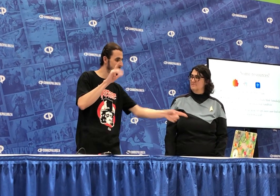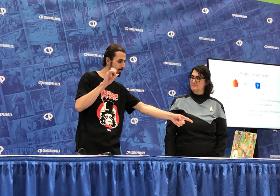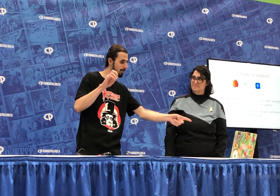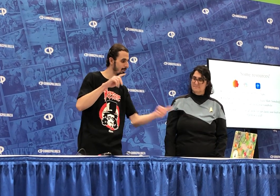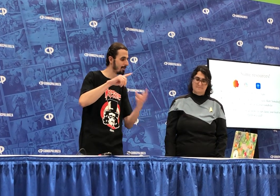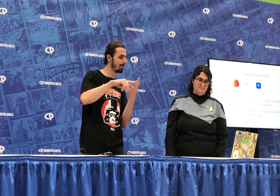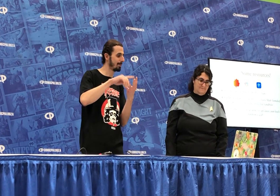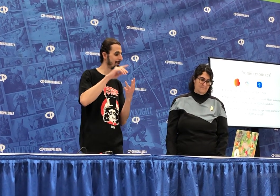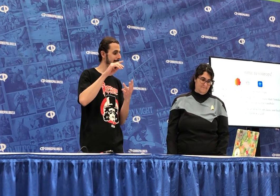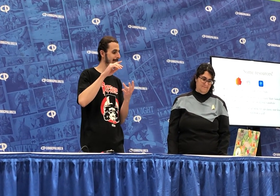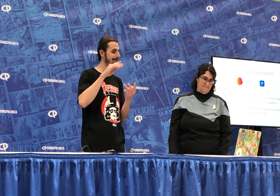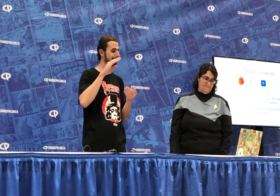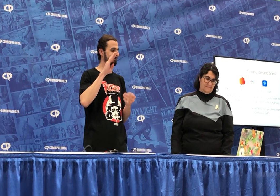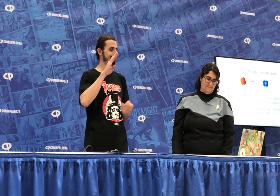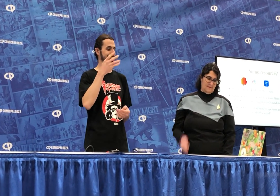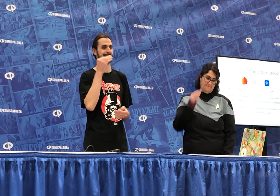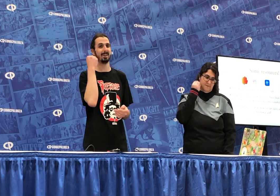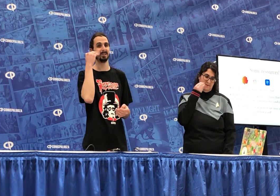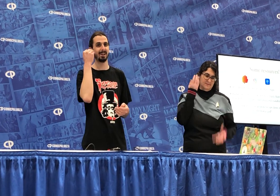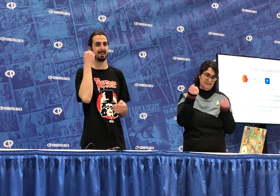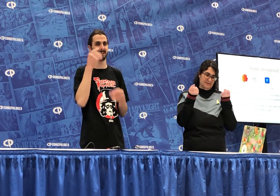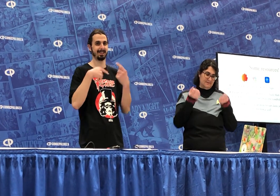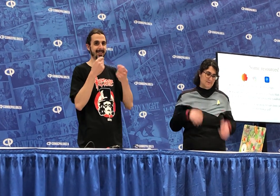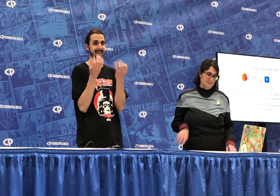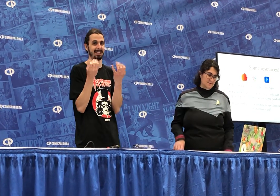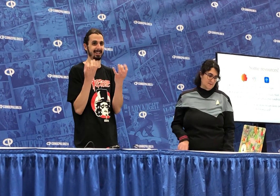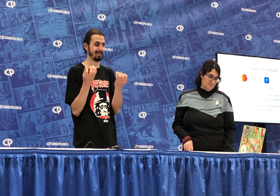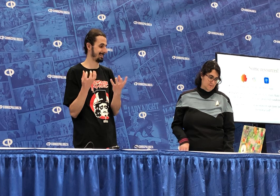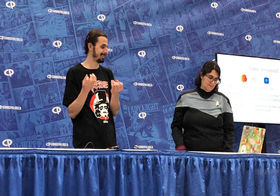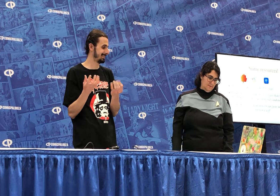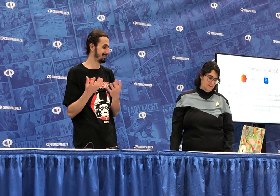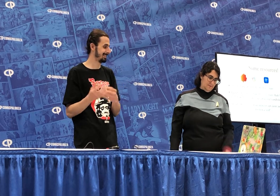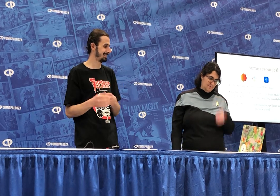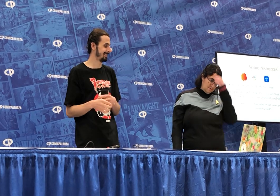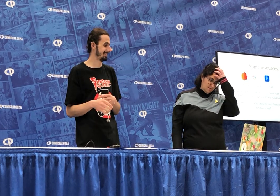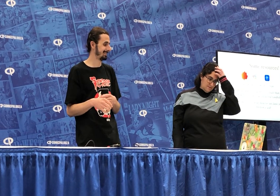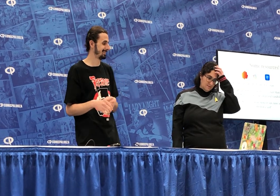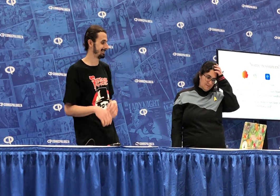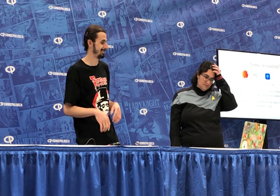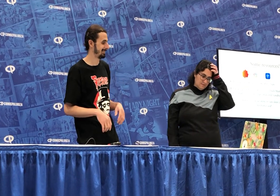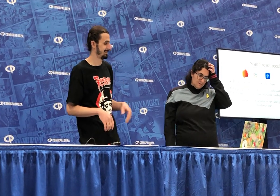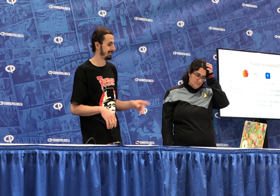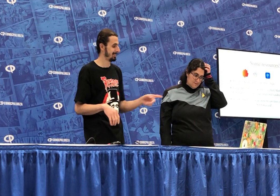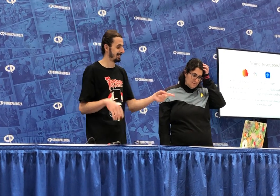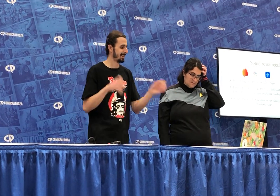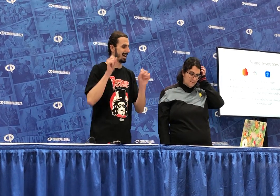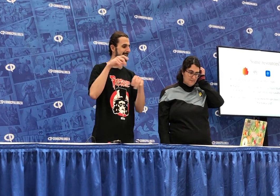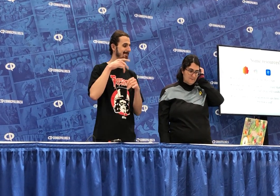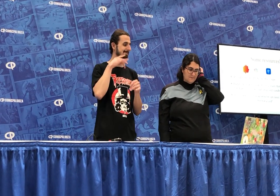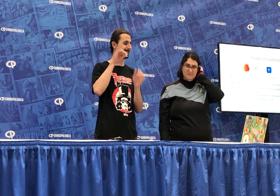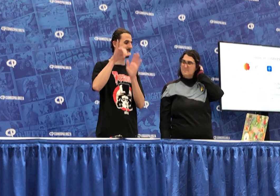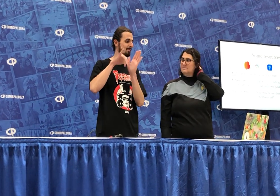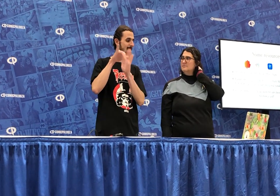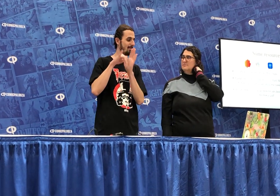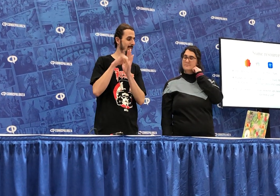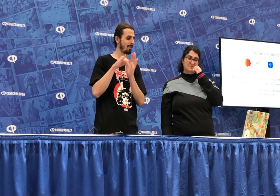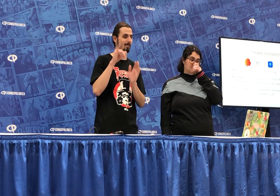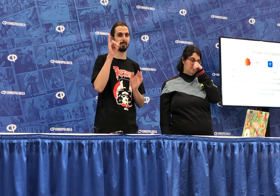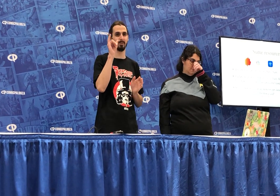ASL Bloom, Marley Signs, Marley Matlin, the deaf actress. Also, there's YouTube